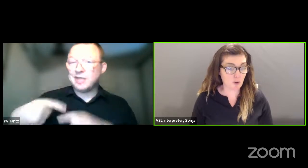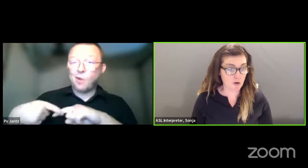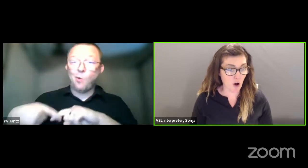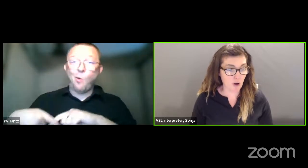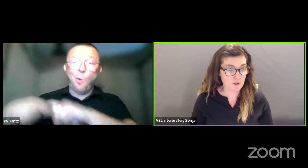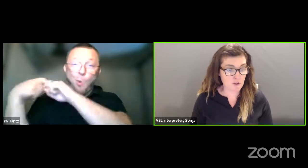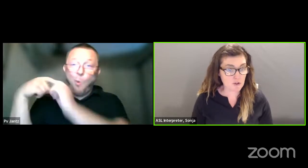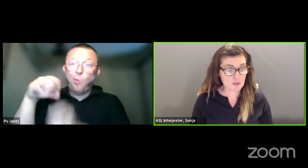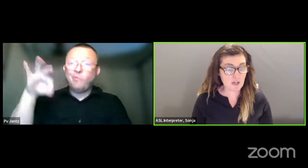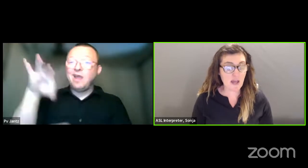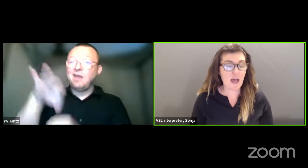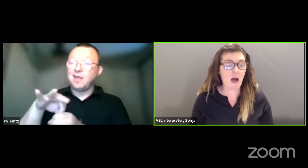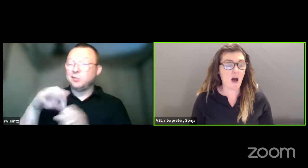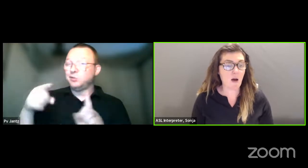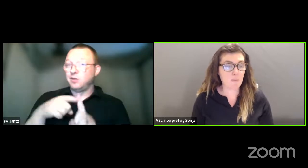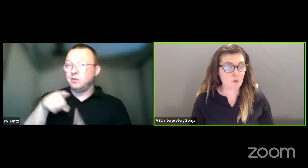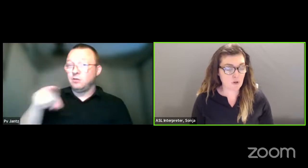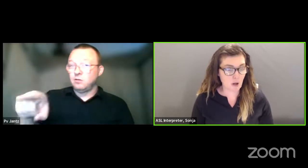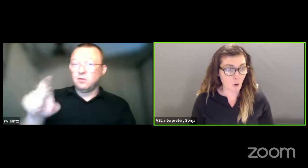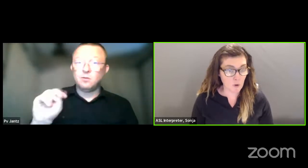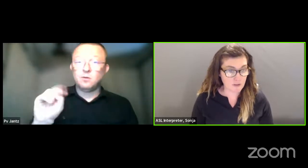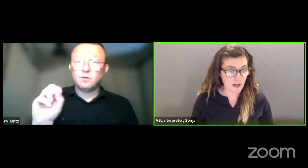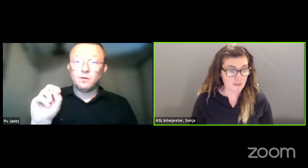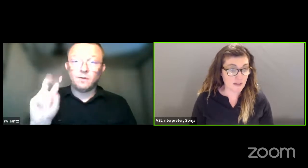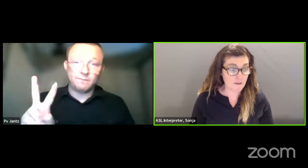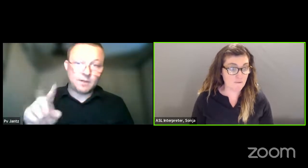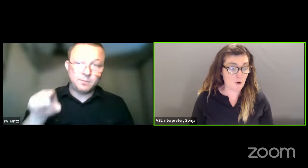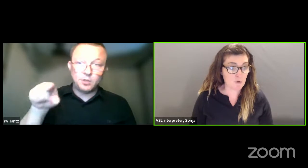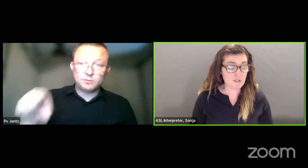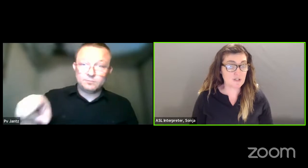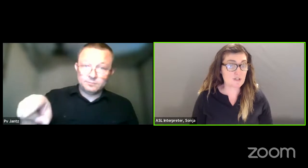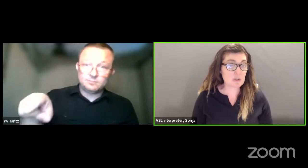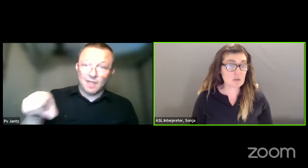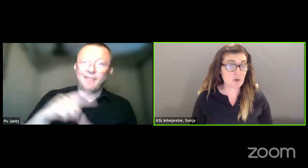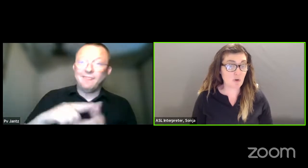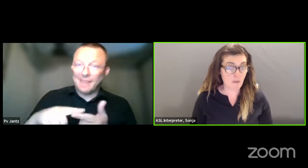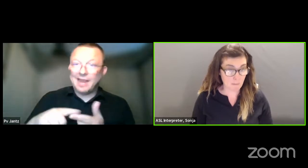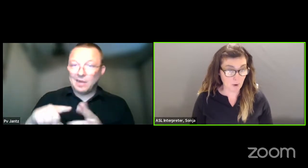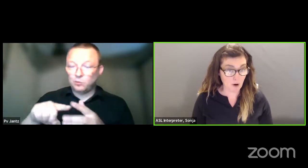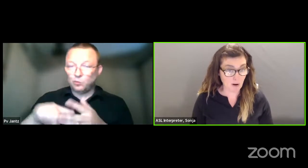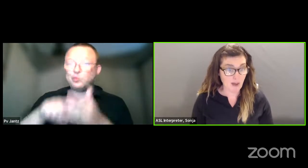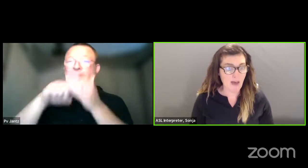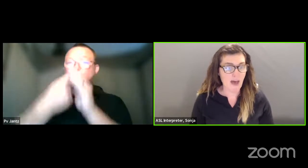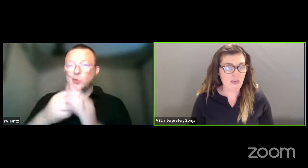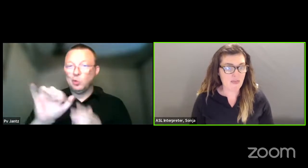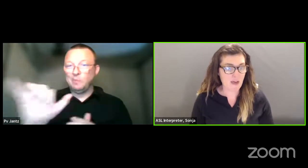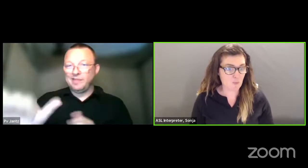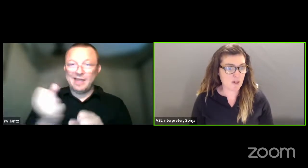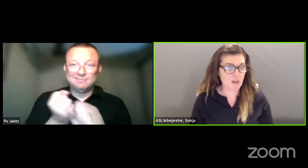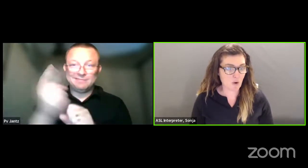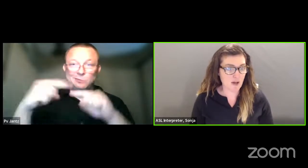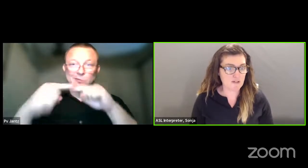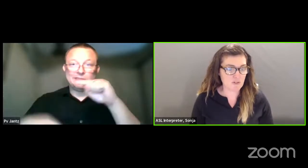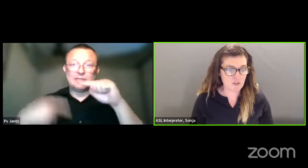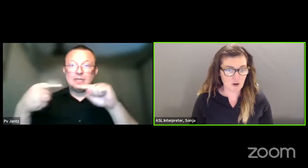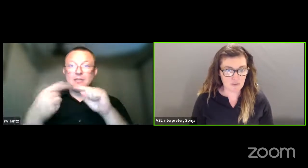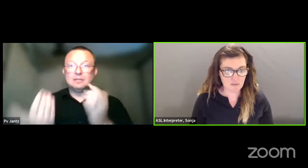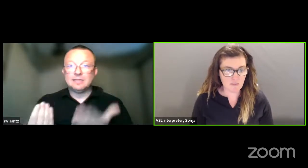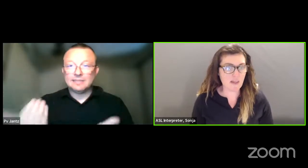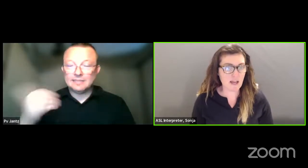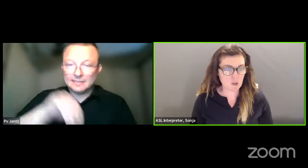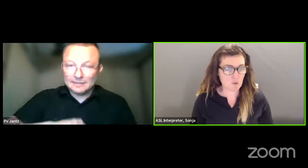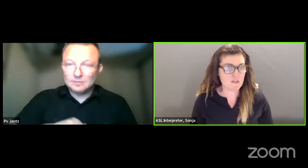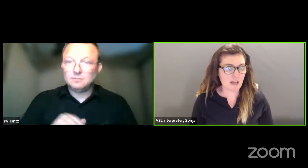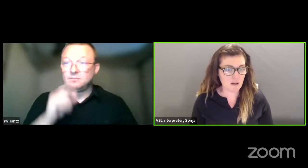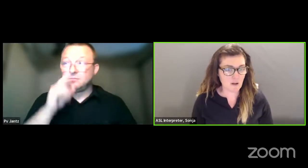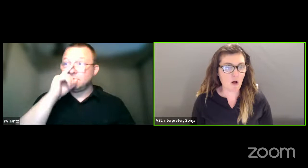our current officers, put a hold on the vote until November. And then we can go ahead and start